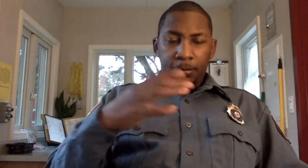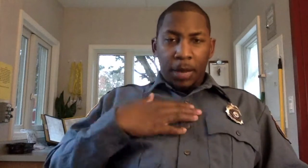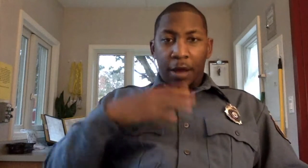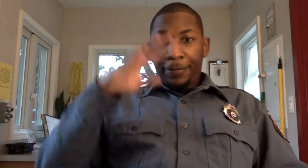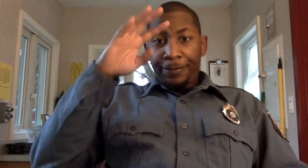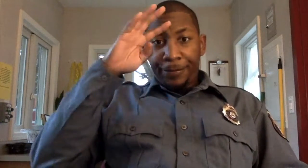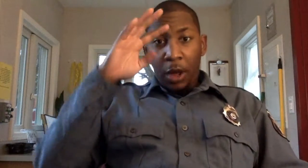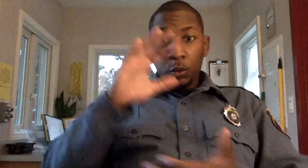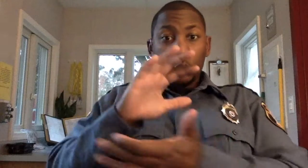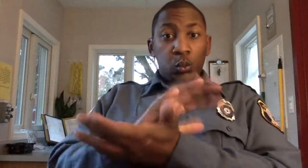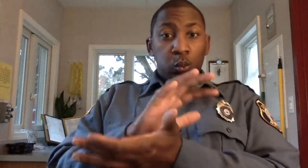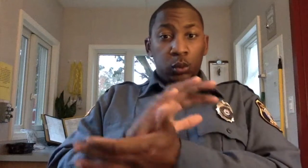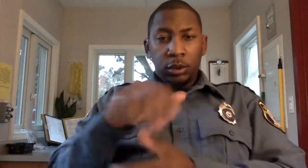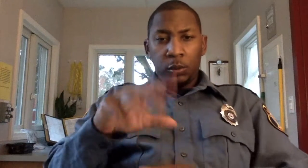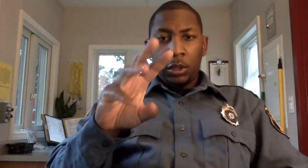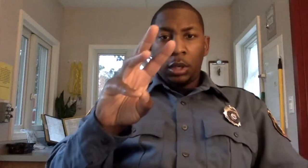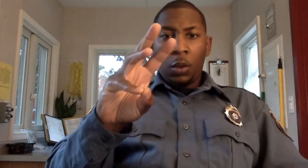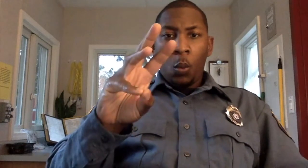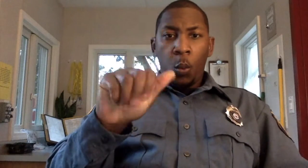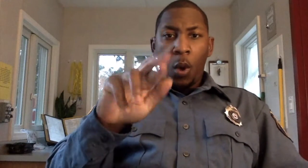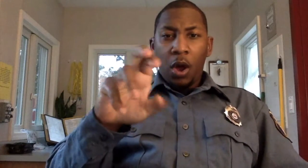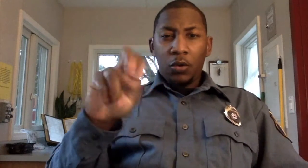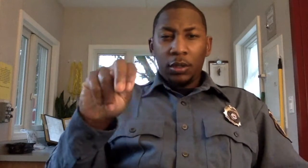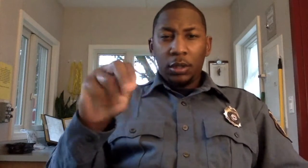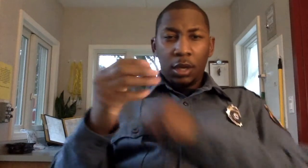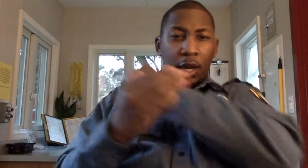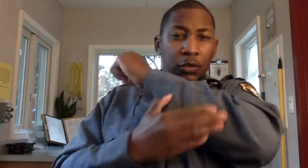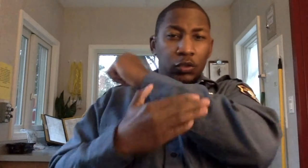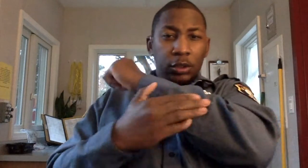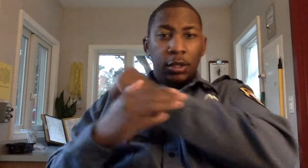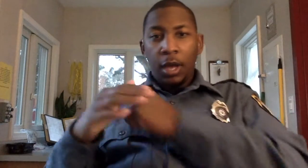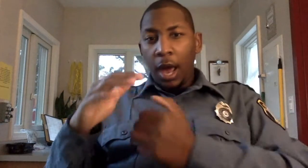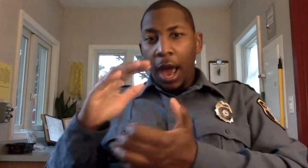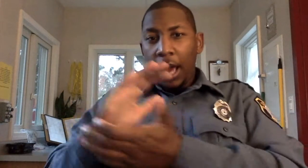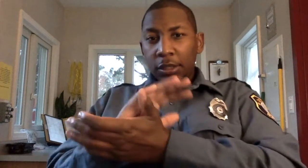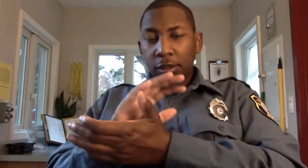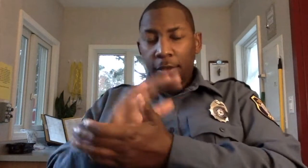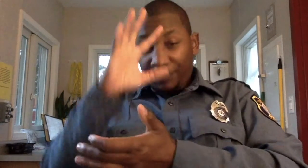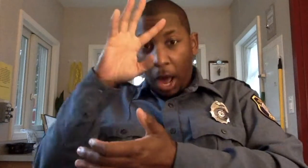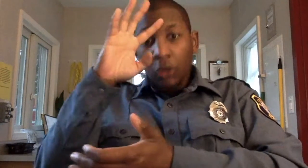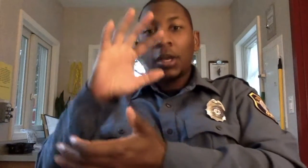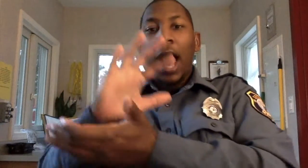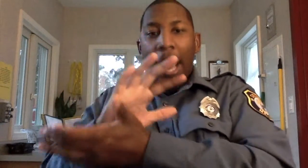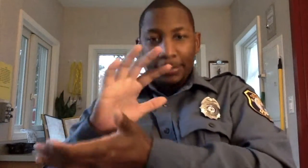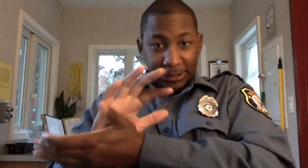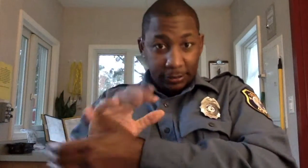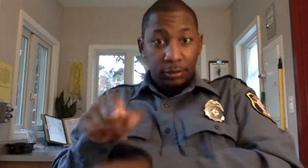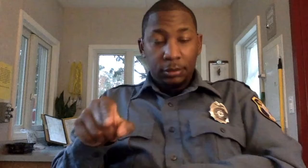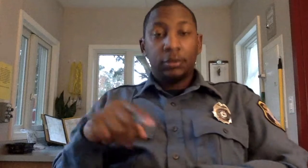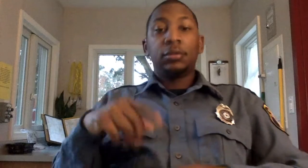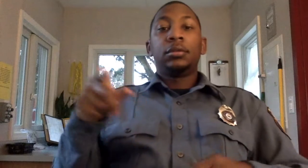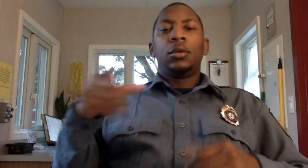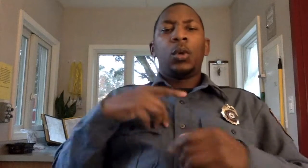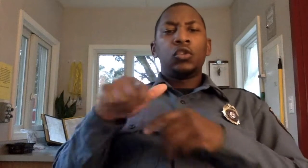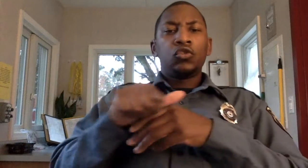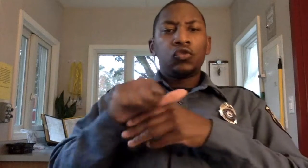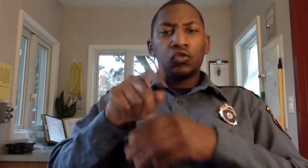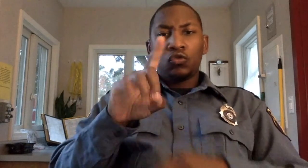there. And my fire school was in Warren County. I went to the fire academy in Warren